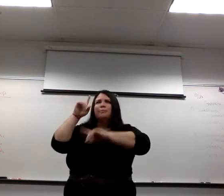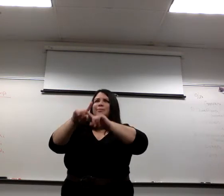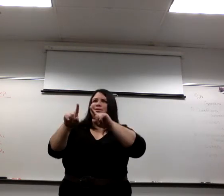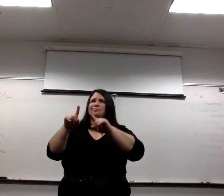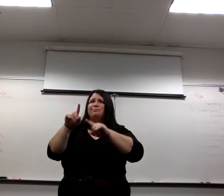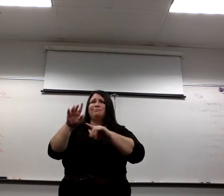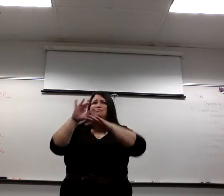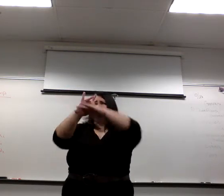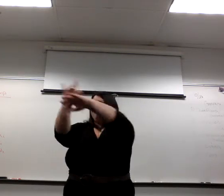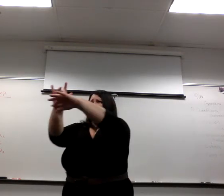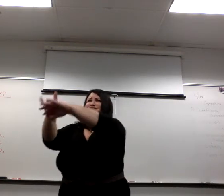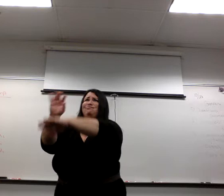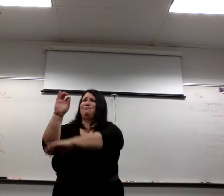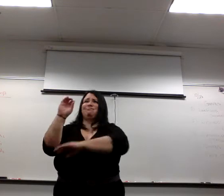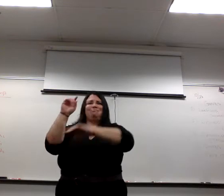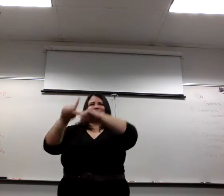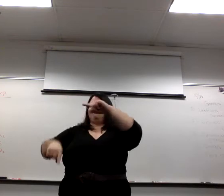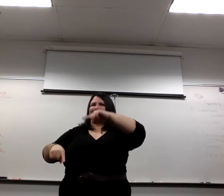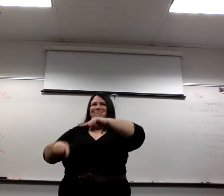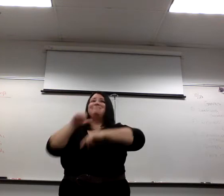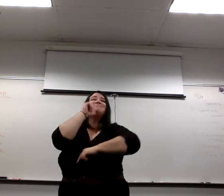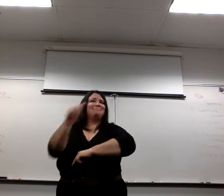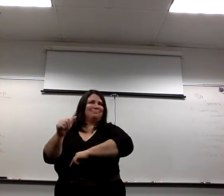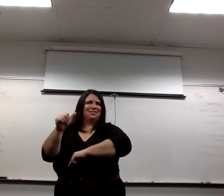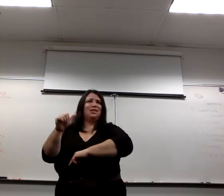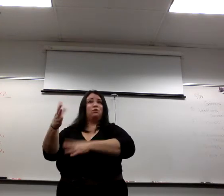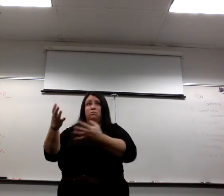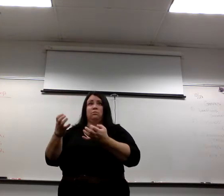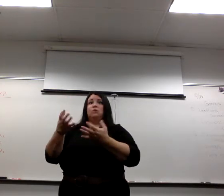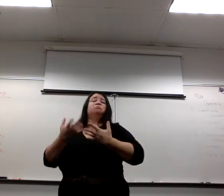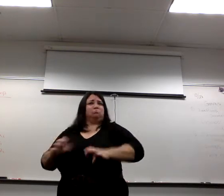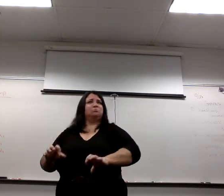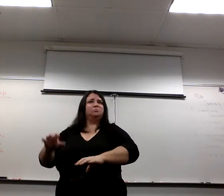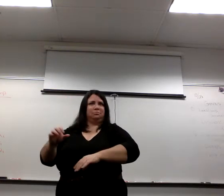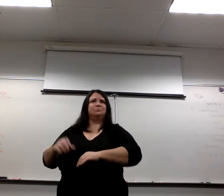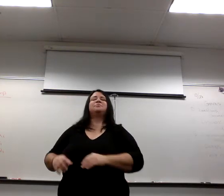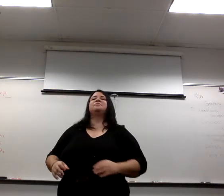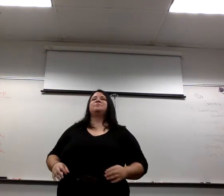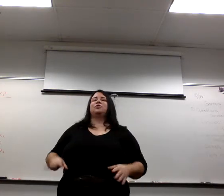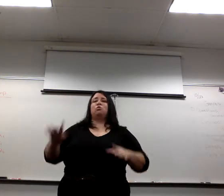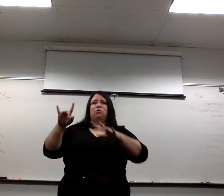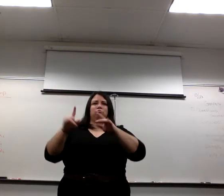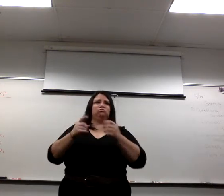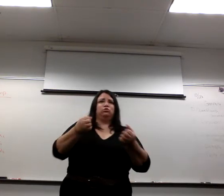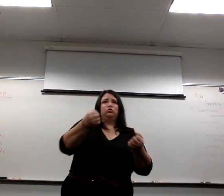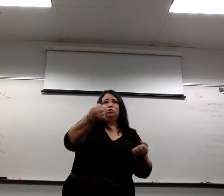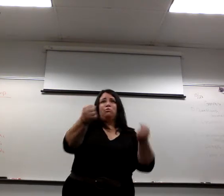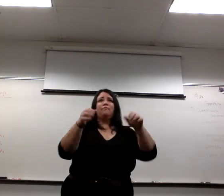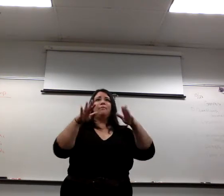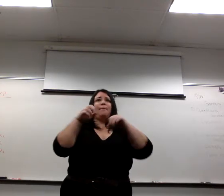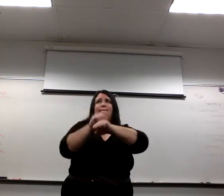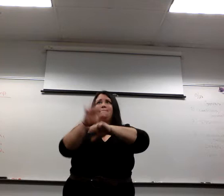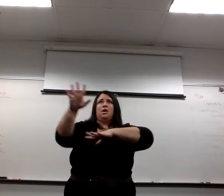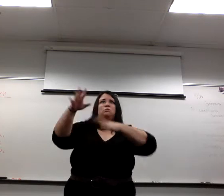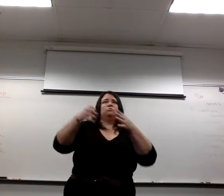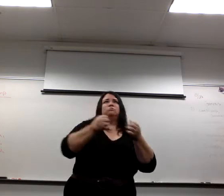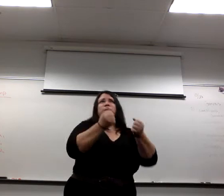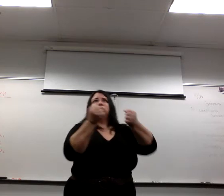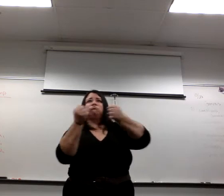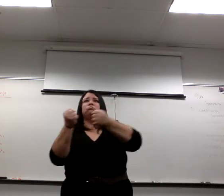So we rented a car and just started driving through the mountains until we found some really small village. This was about 5